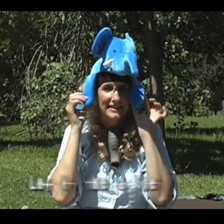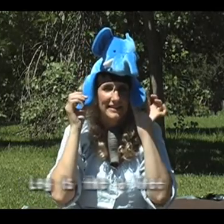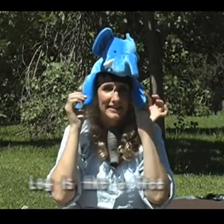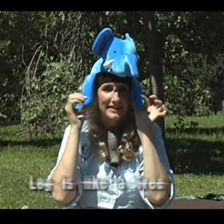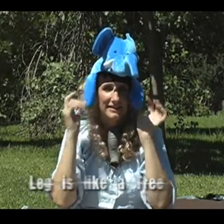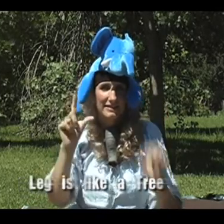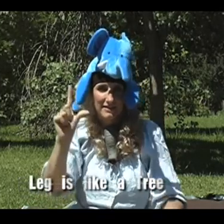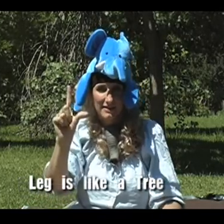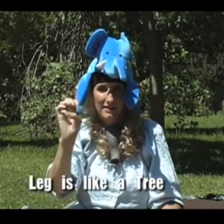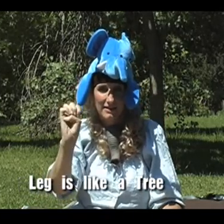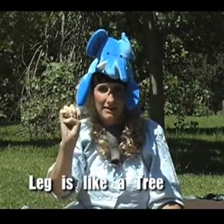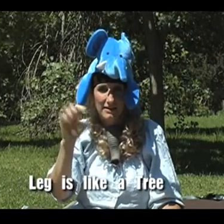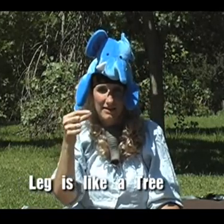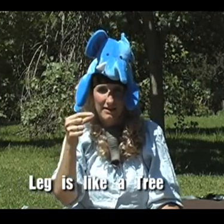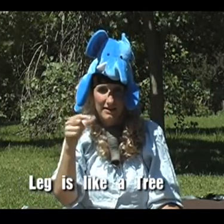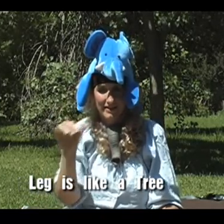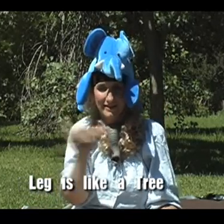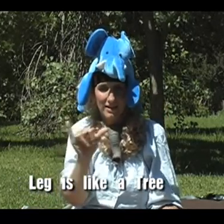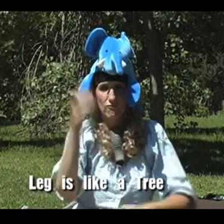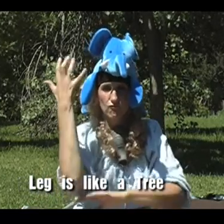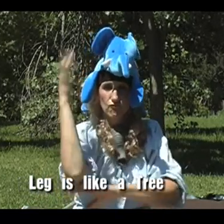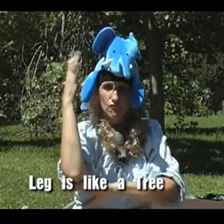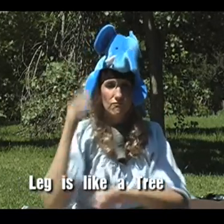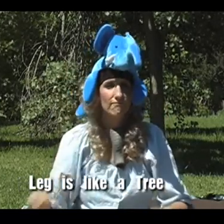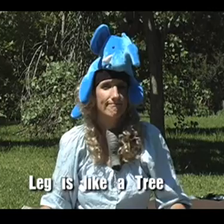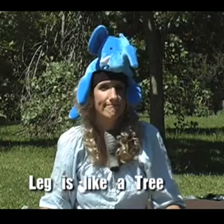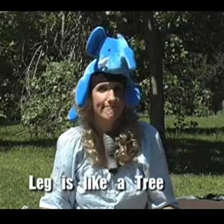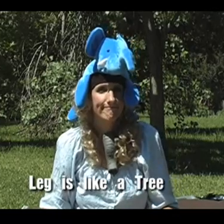Its legs were like a tree.